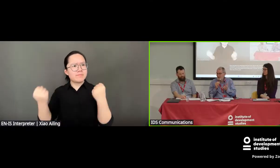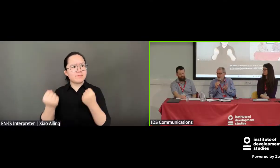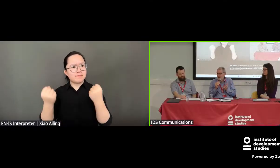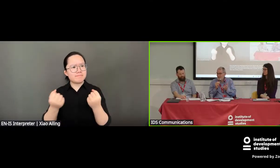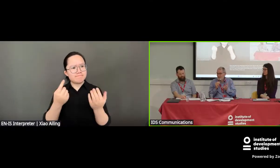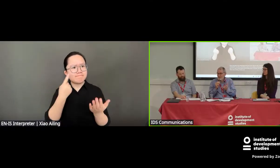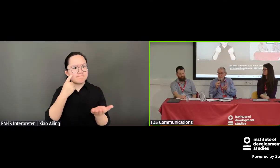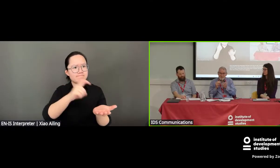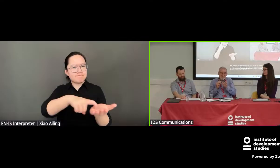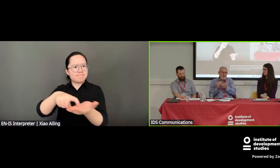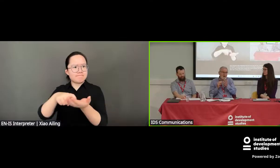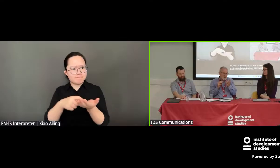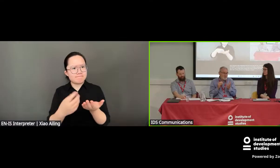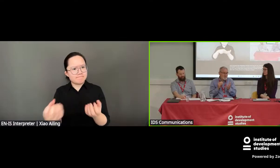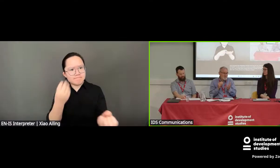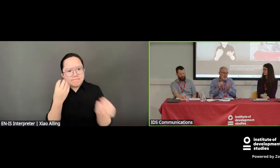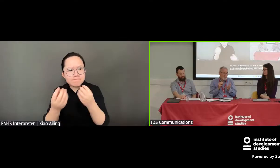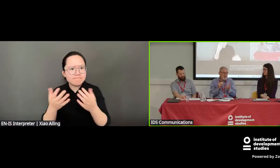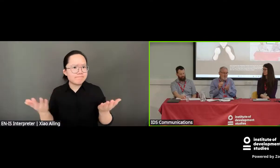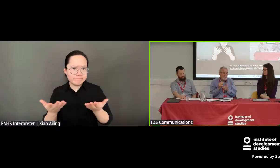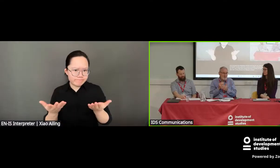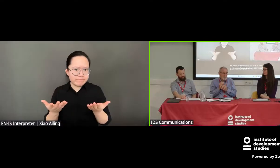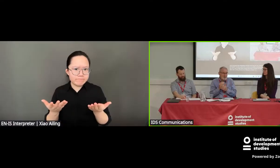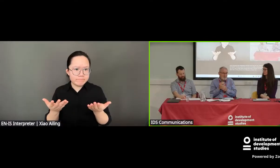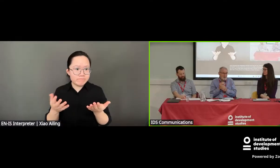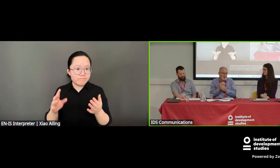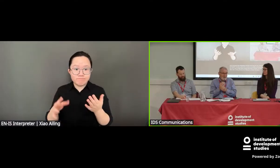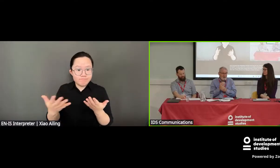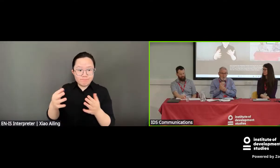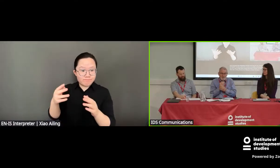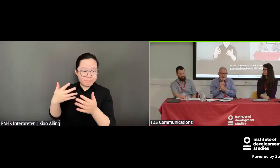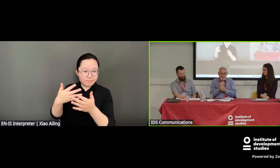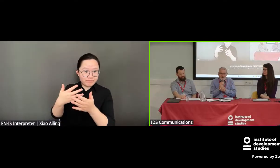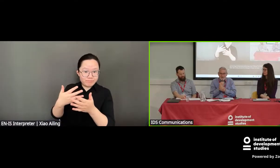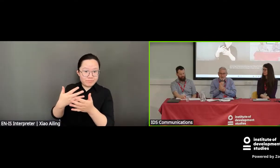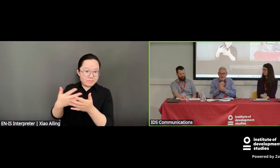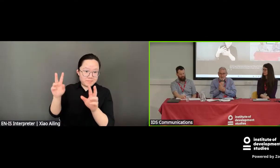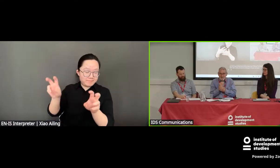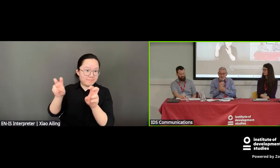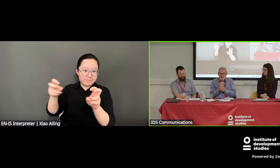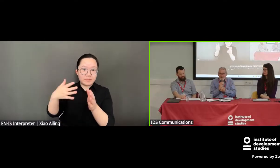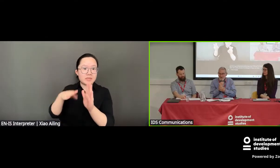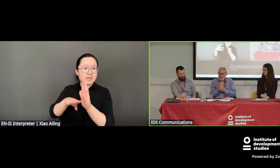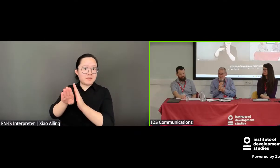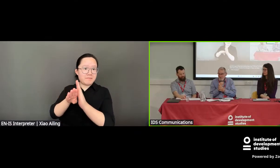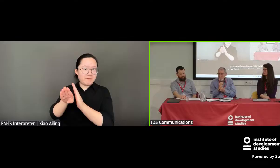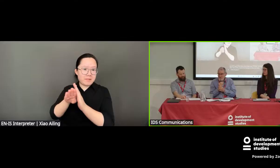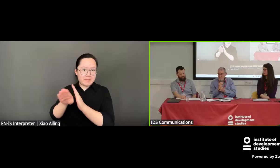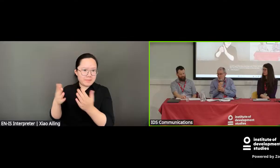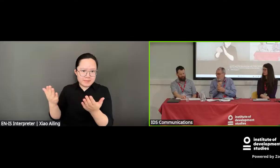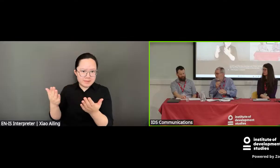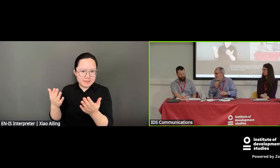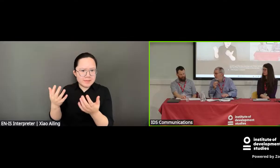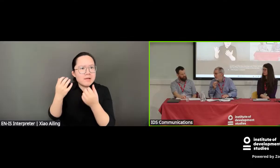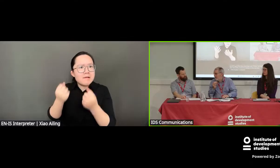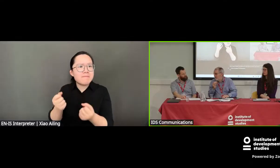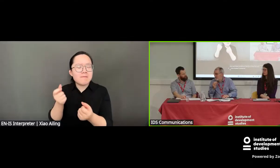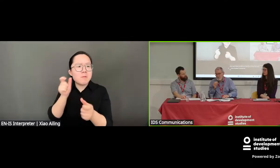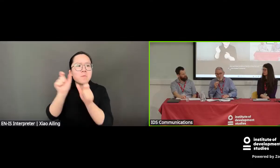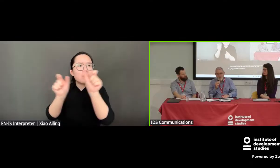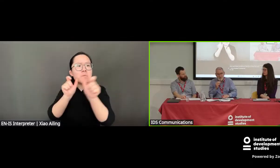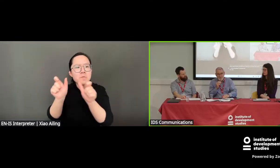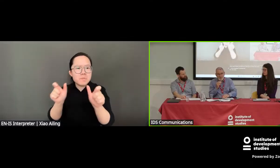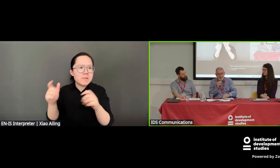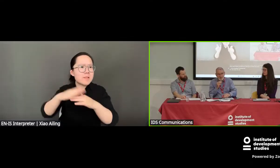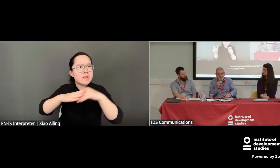abuse of this language of development. So I take away from this that huge lessons from this bulletin and